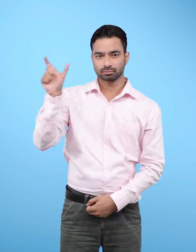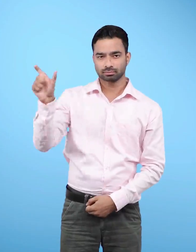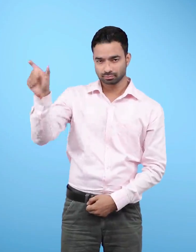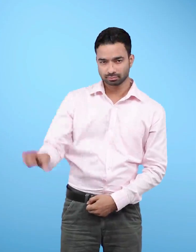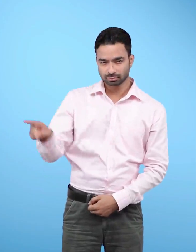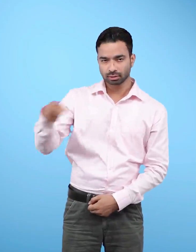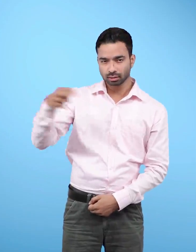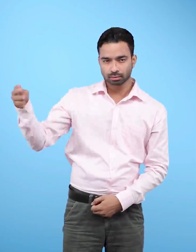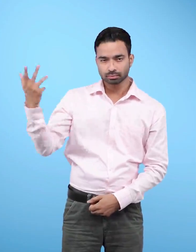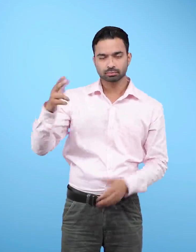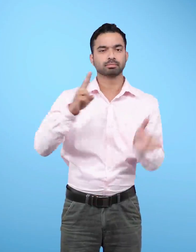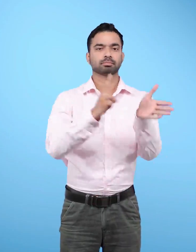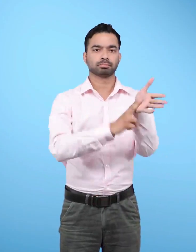Nasrina is a farmer